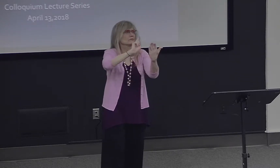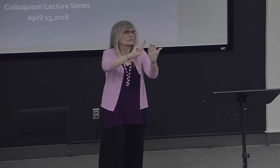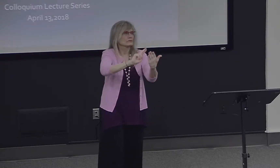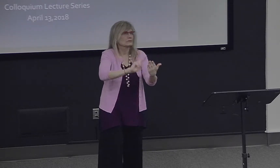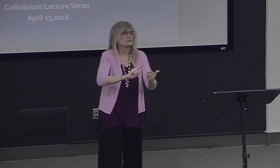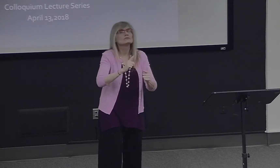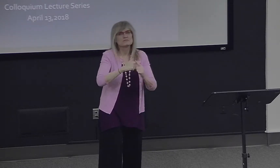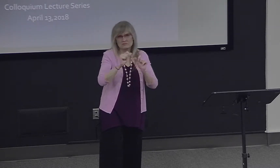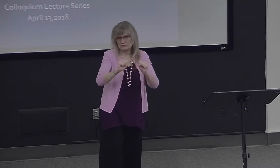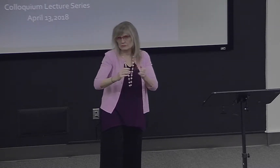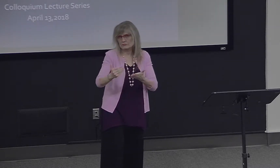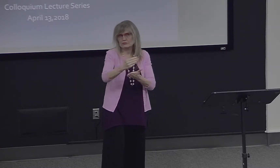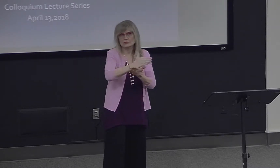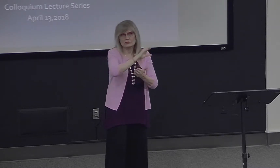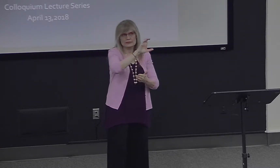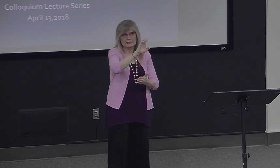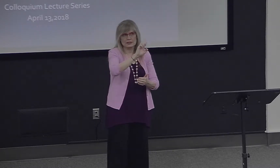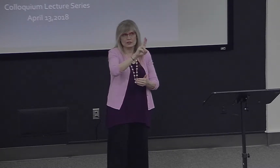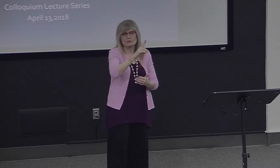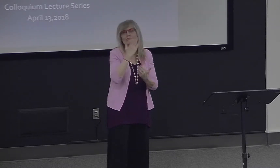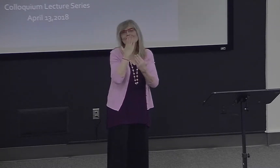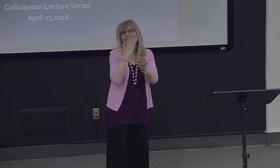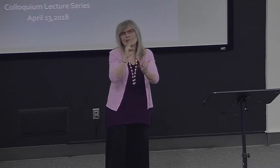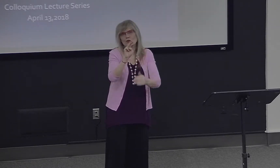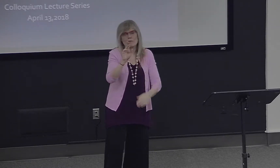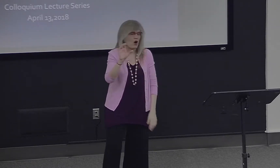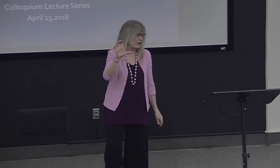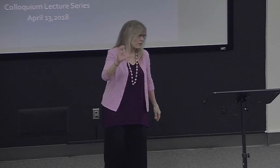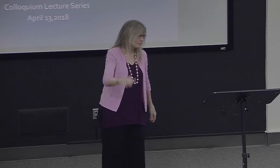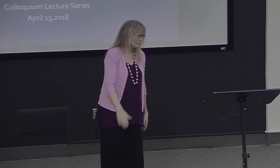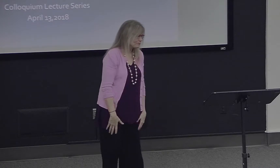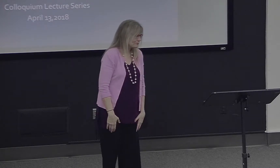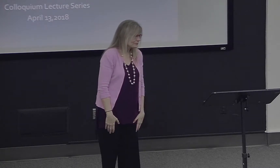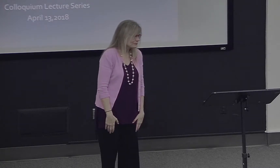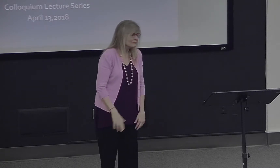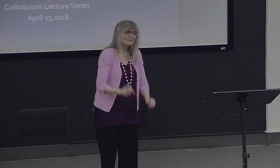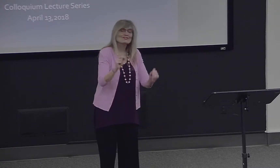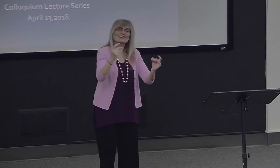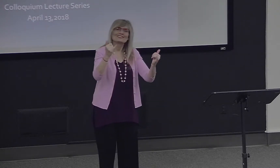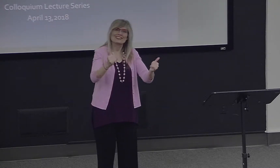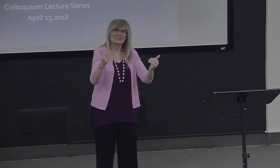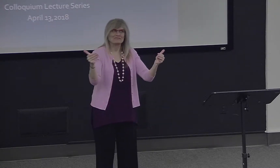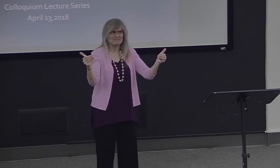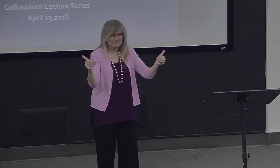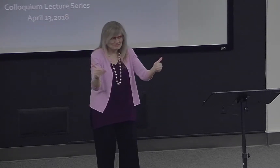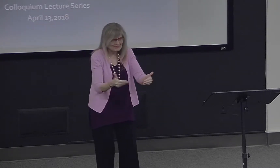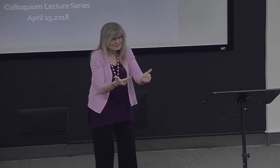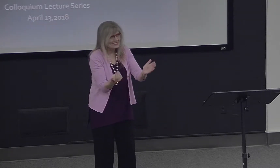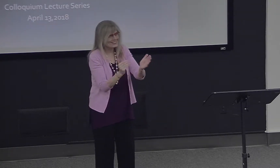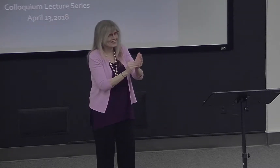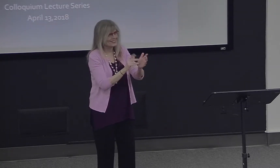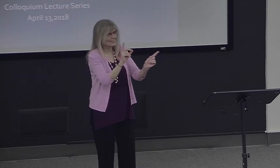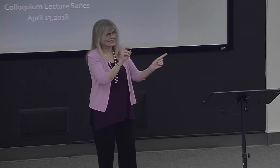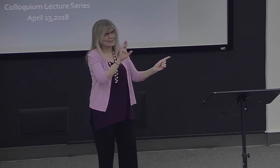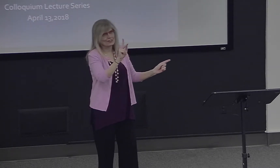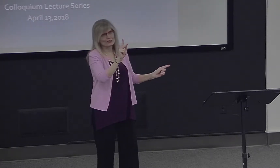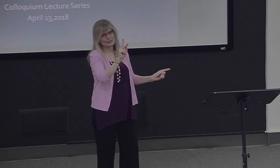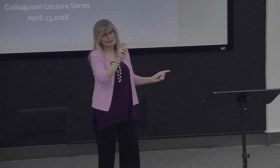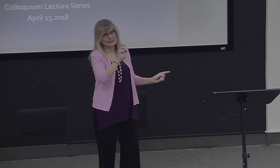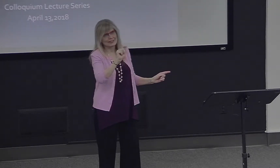At the conclusion of this talk, you will need to sign a CEU form. Thank you to Mark for providing CEUs.